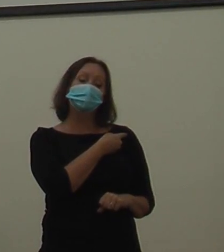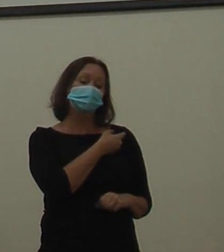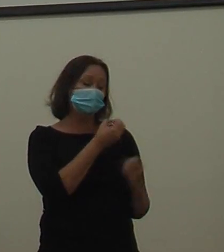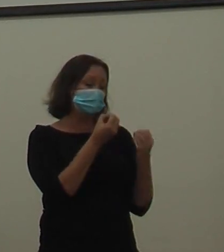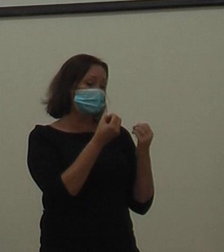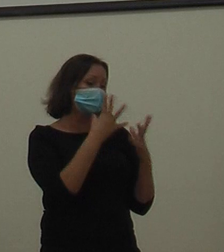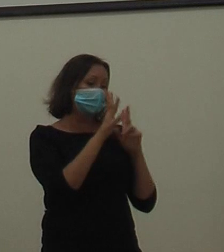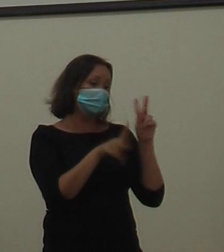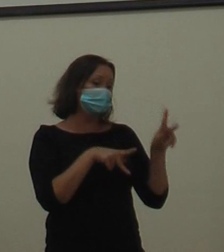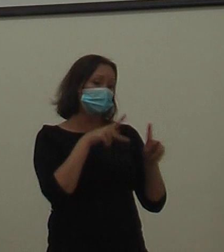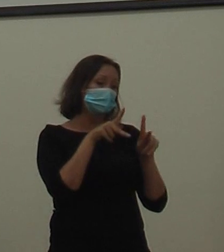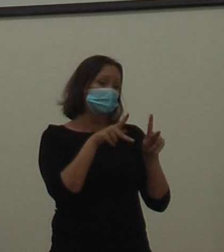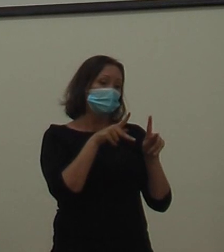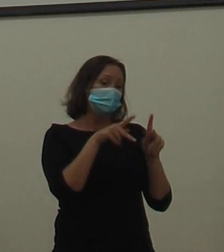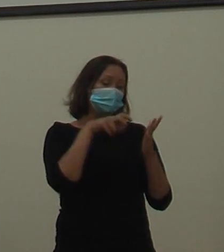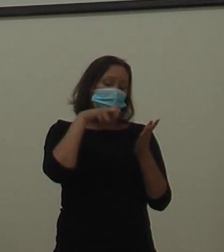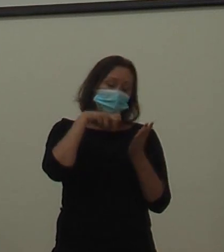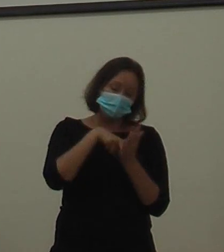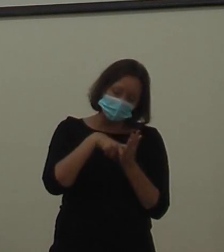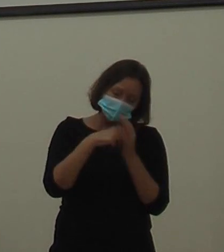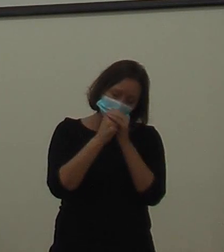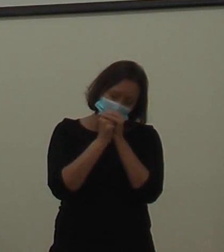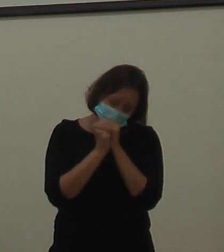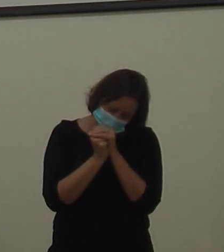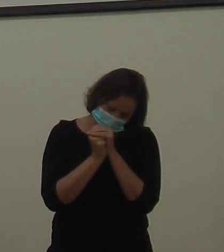on their knees because of this epidemic.